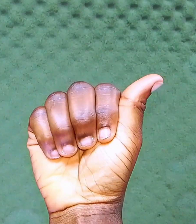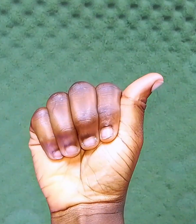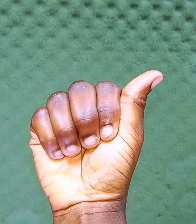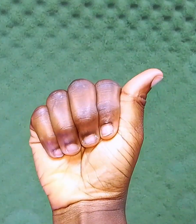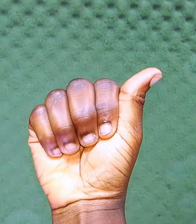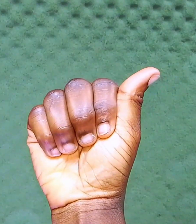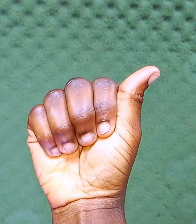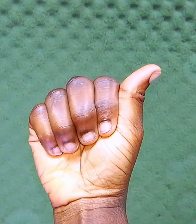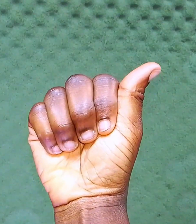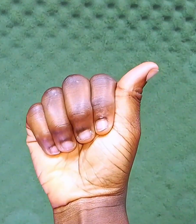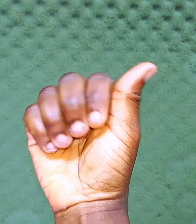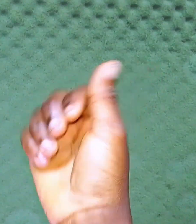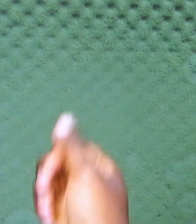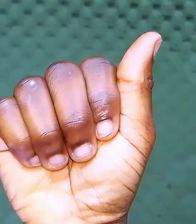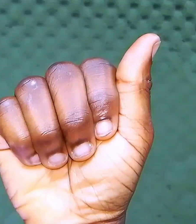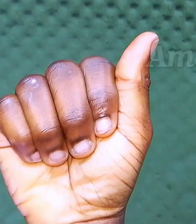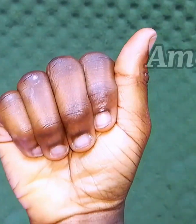Name 3. Amani.